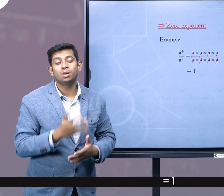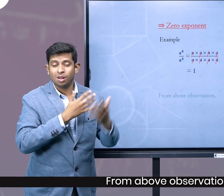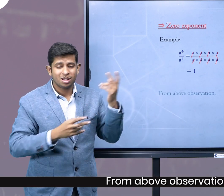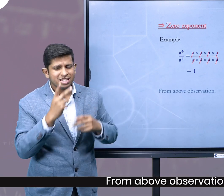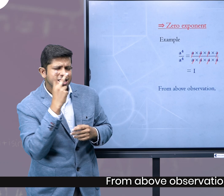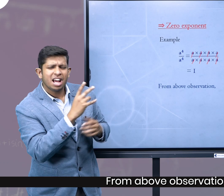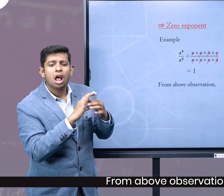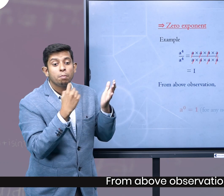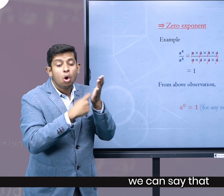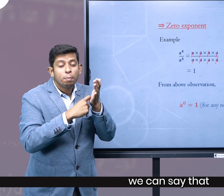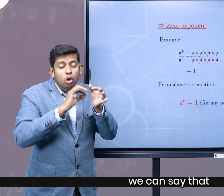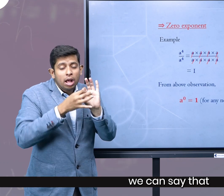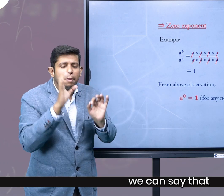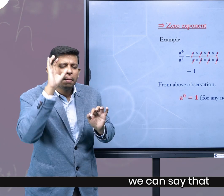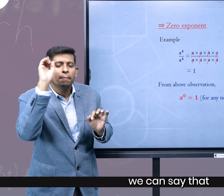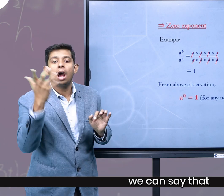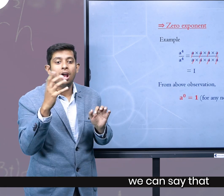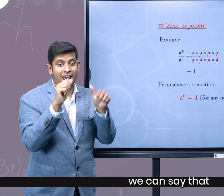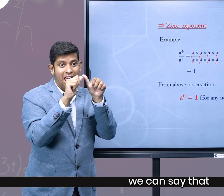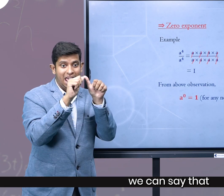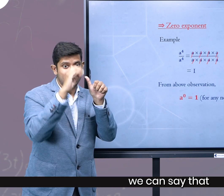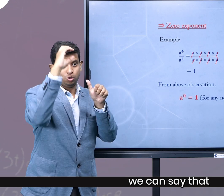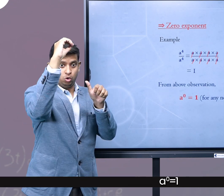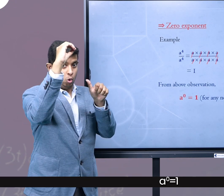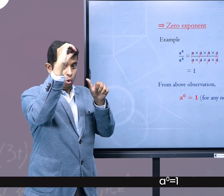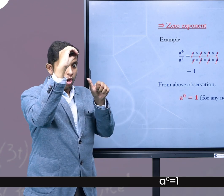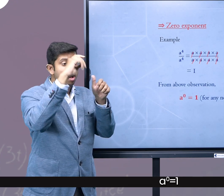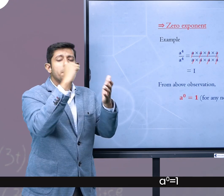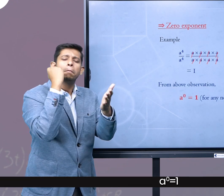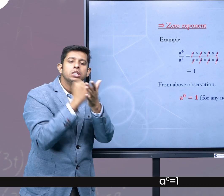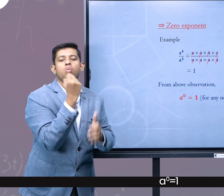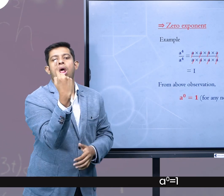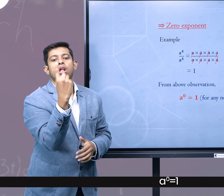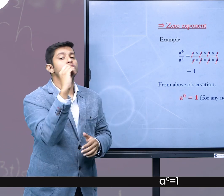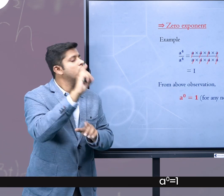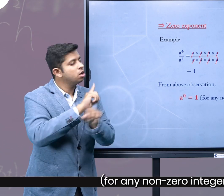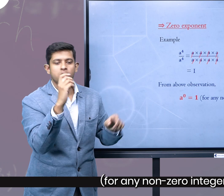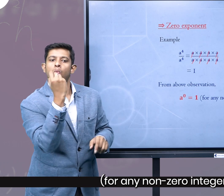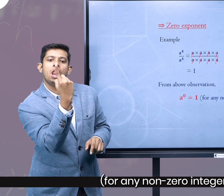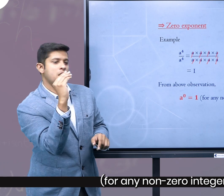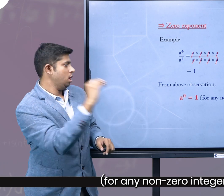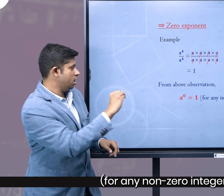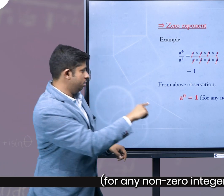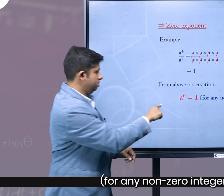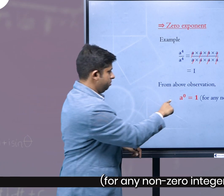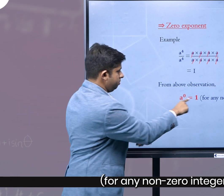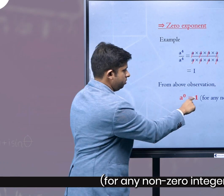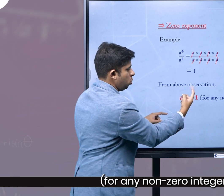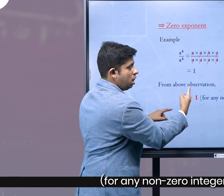From above observation, we can say that a to the power of 0 is equal to 1 for any non-zero integer a.